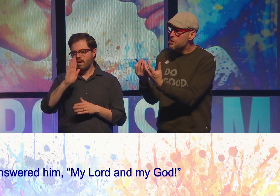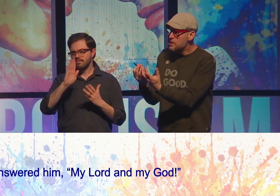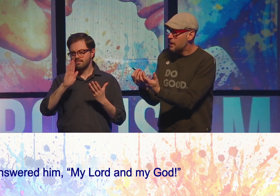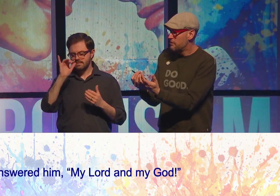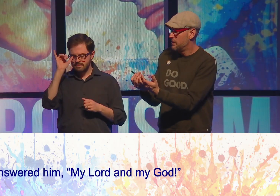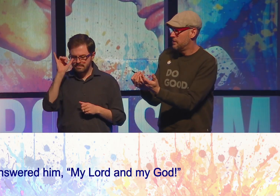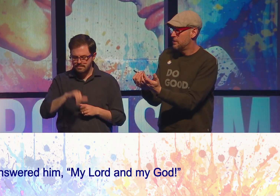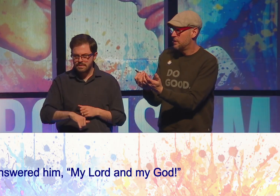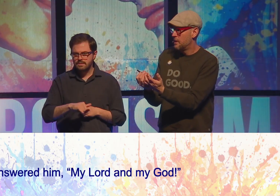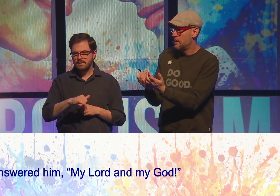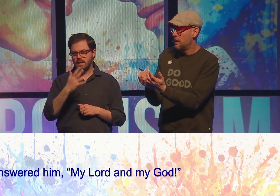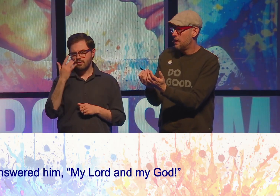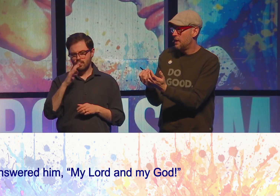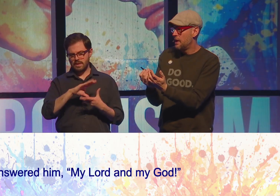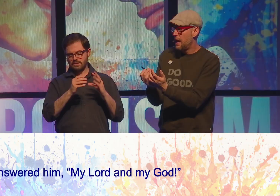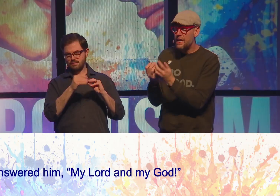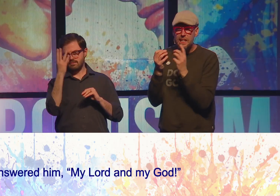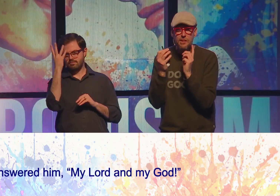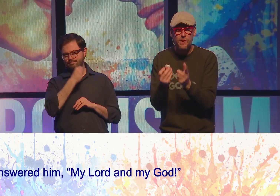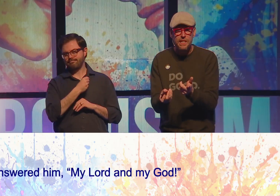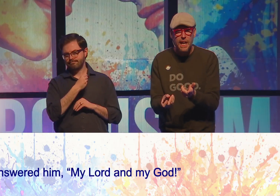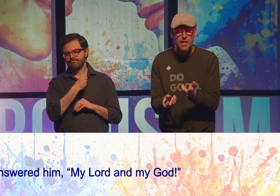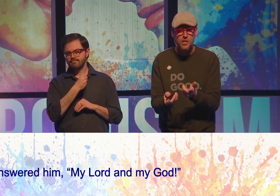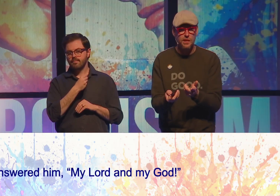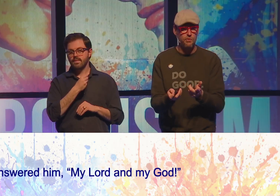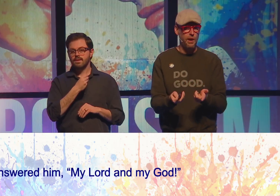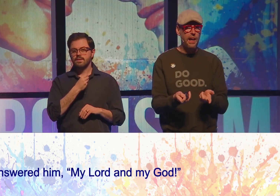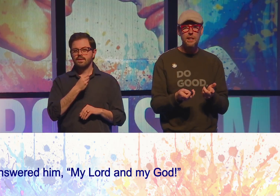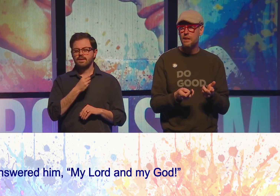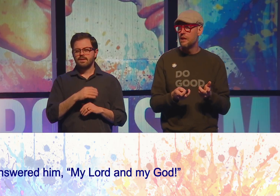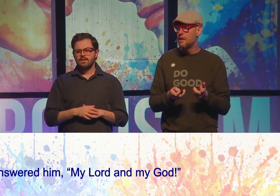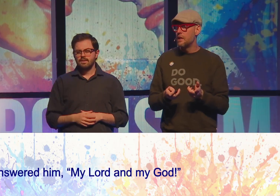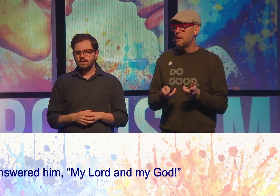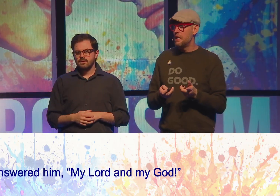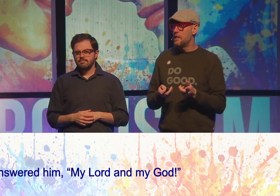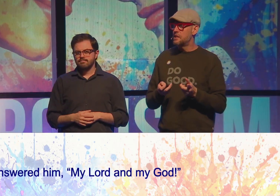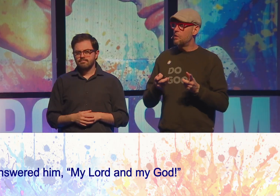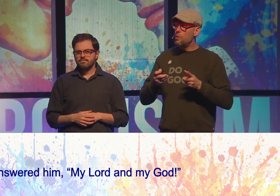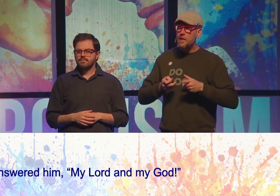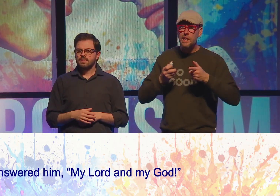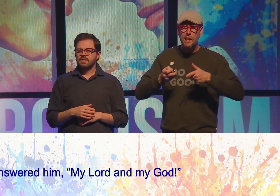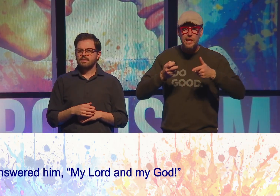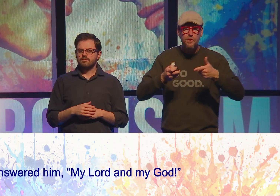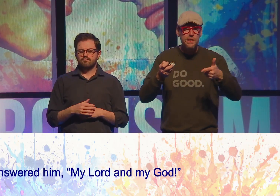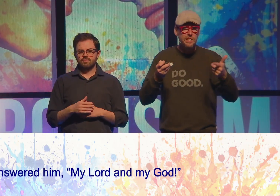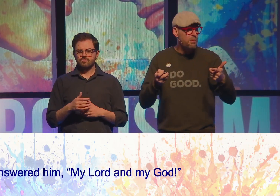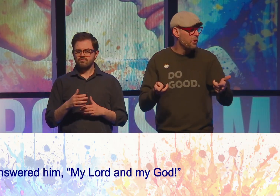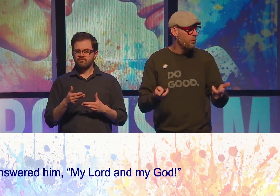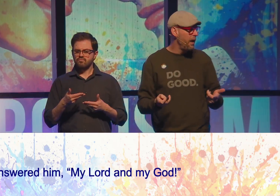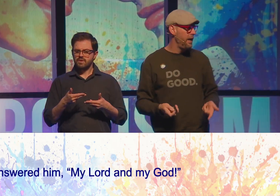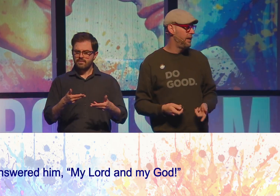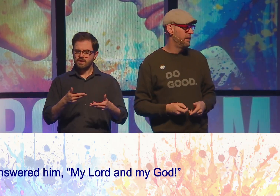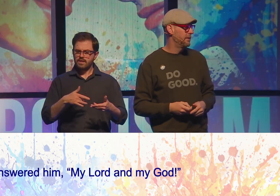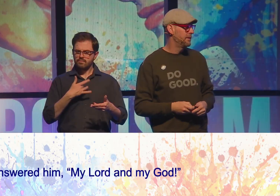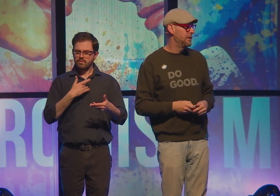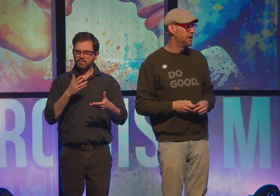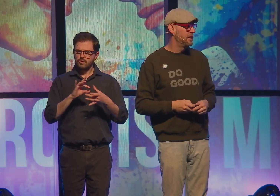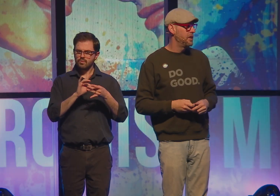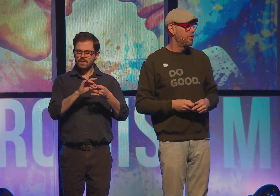That's the beauty of it. And the invitation, right, is that we can live in a similar